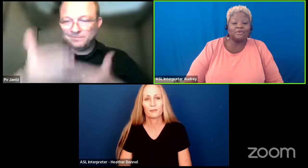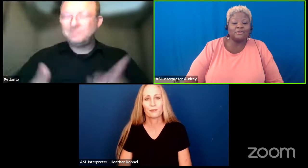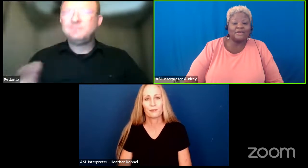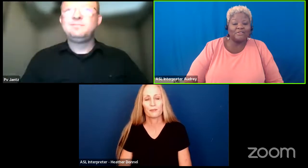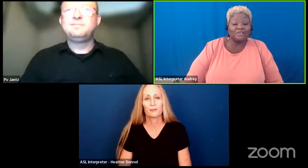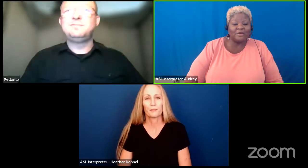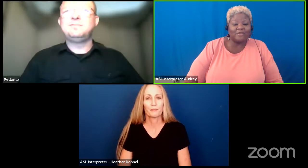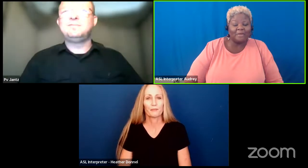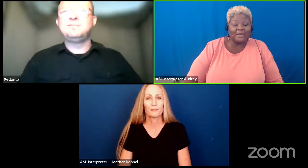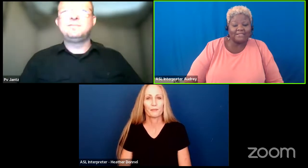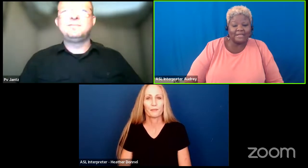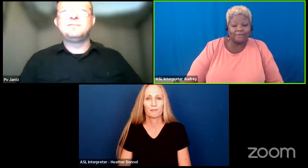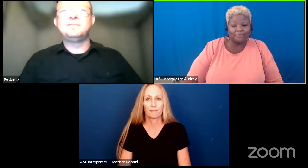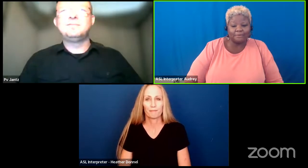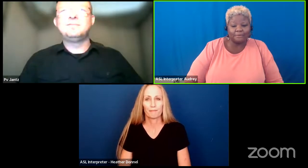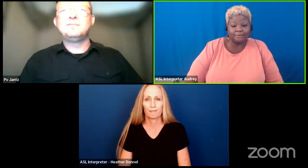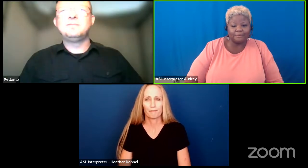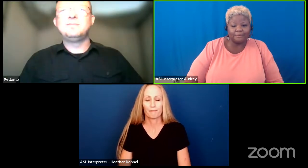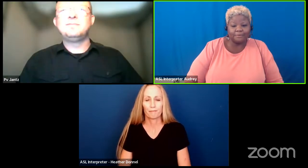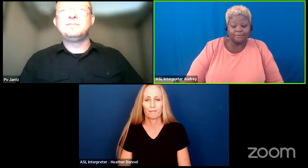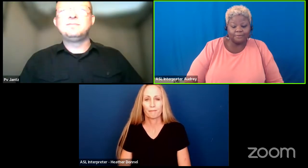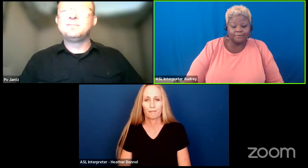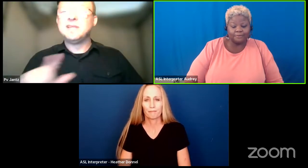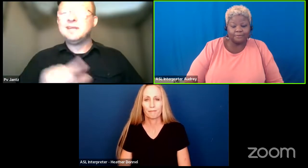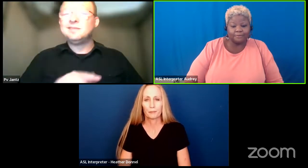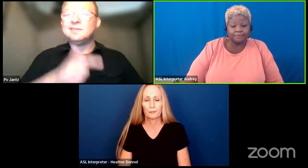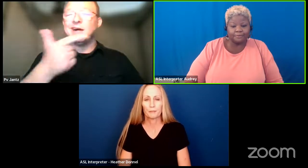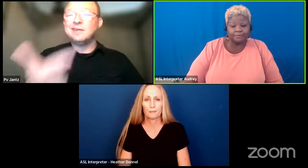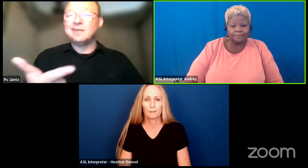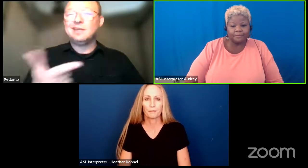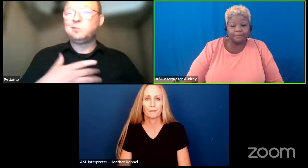to your future endeavors wherever it may take you.